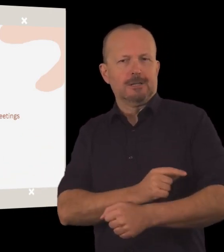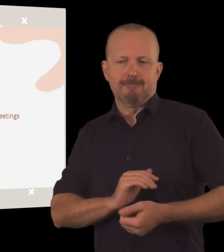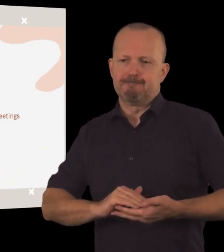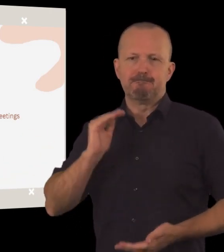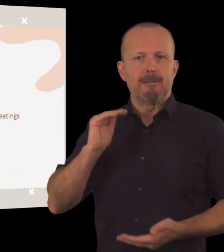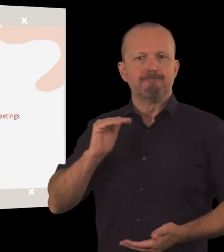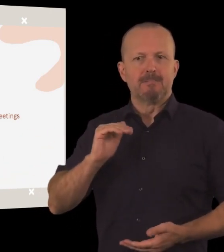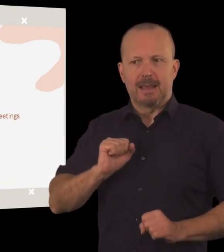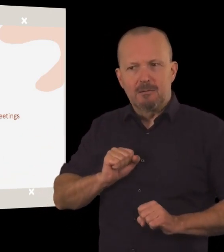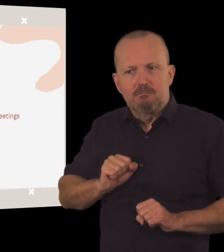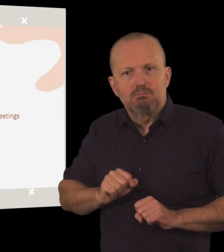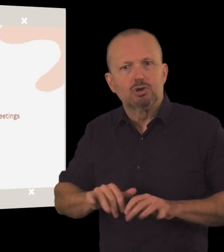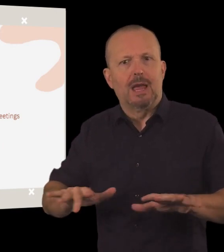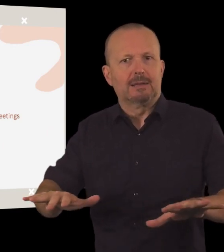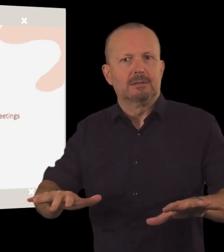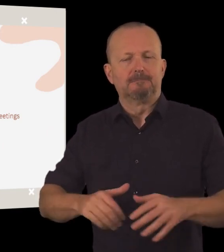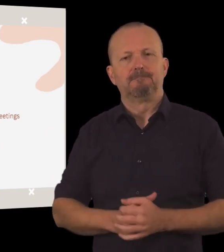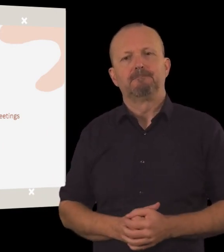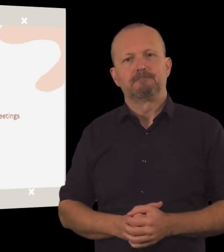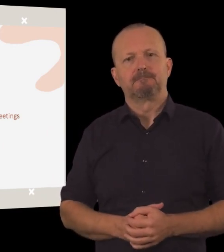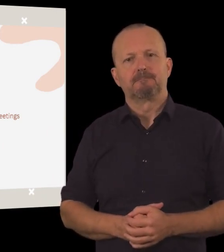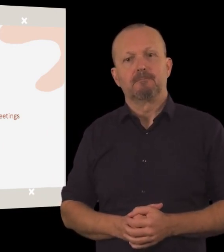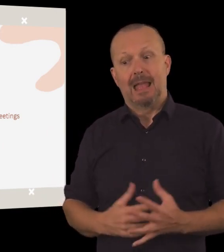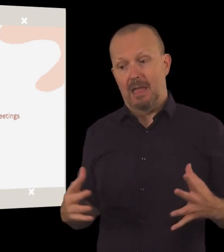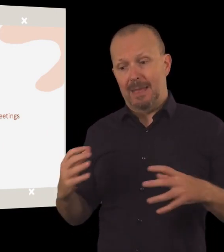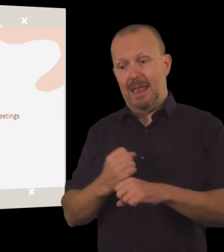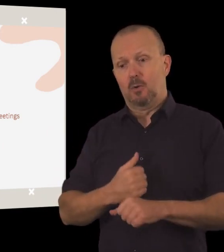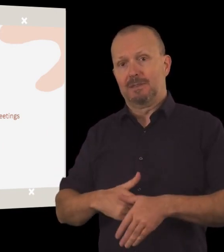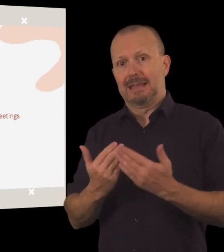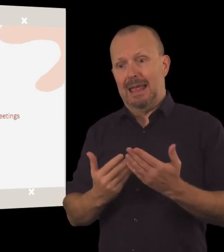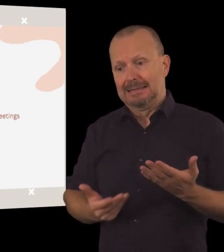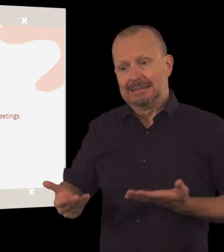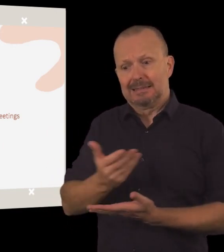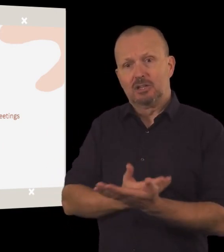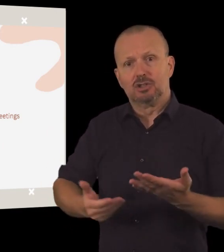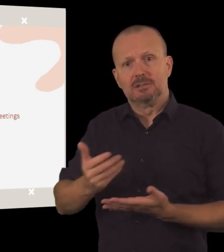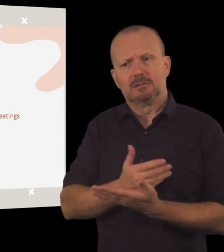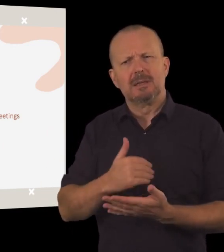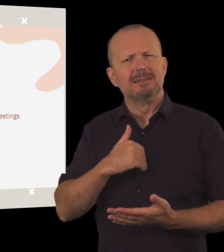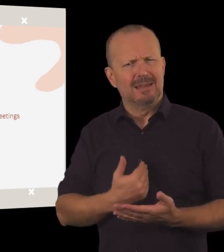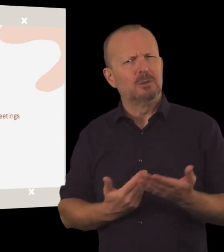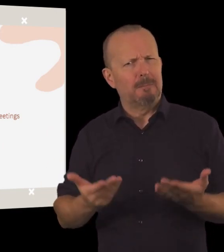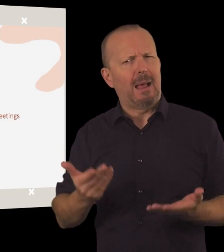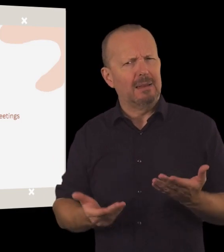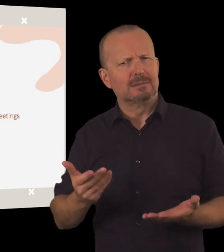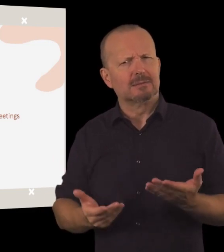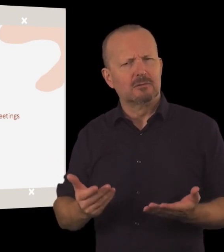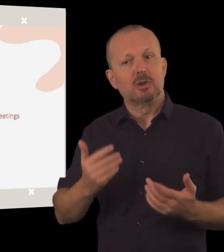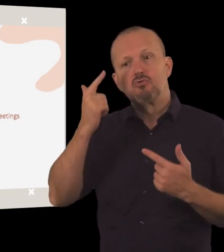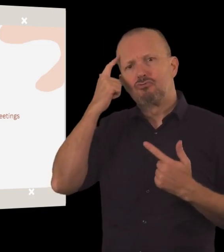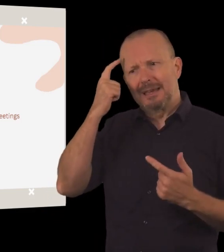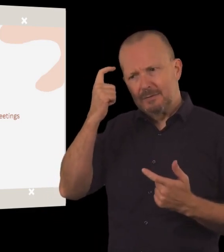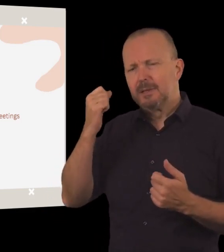to plan our creative days, so when they come, we look forward to them. We need to dedicate, I just